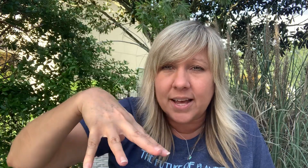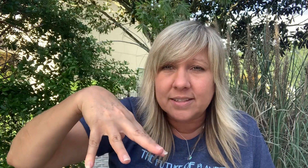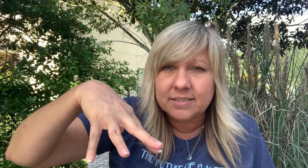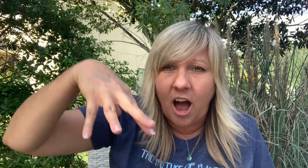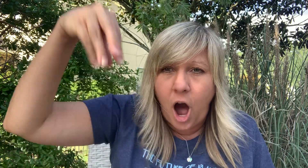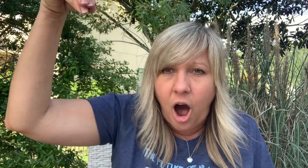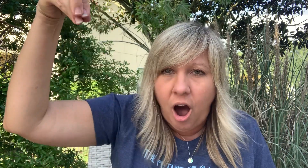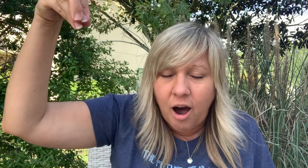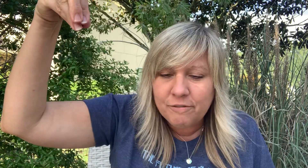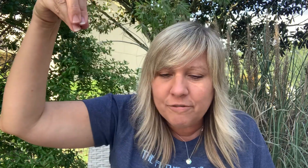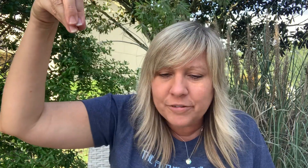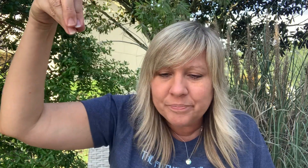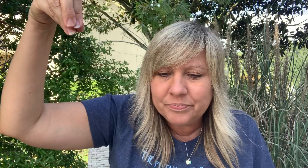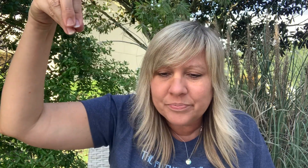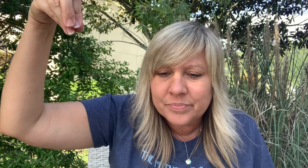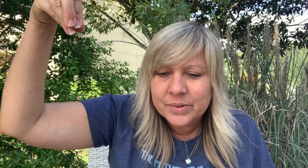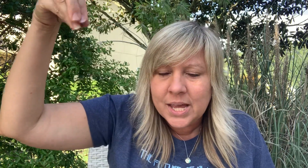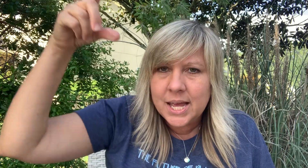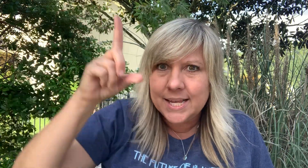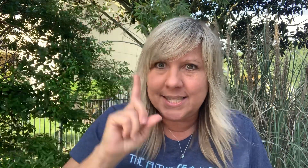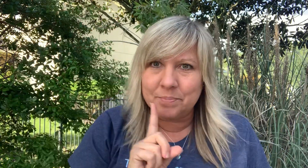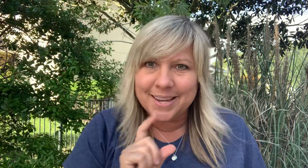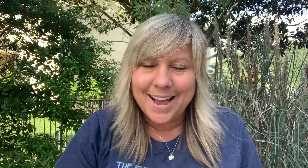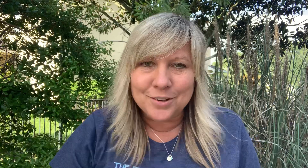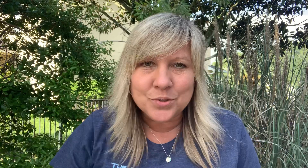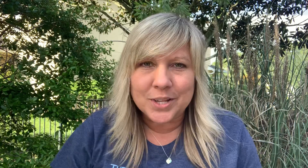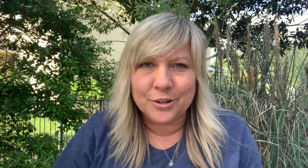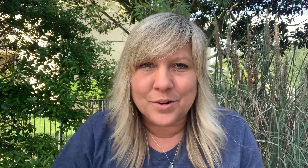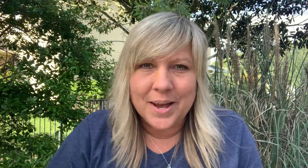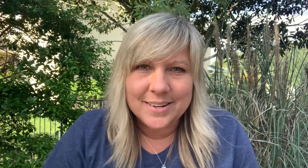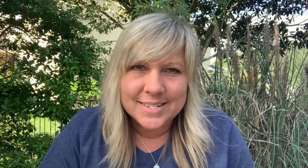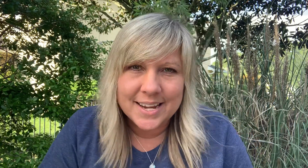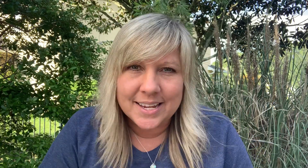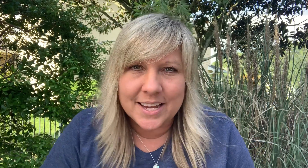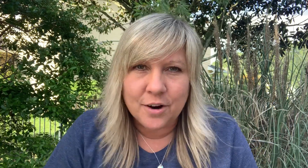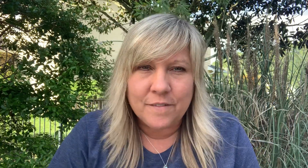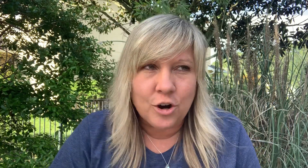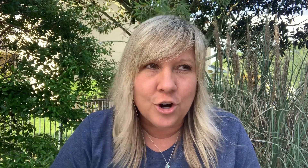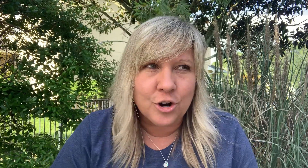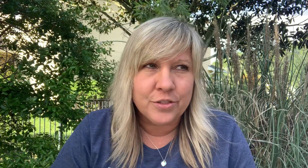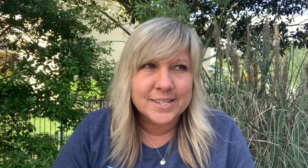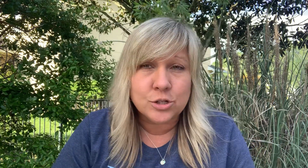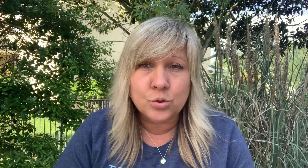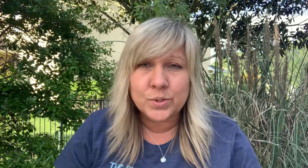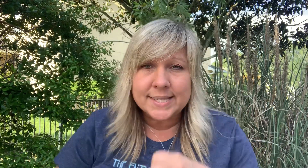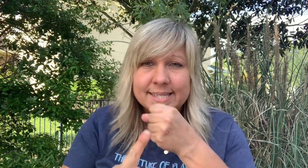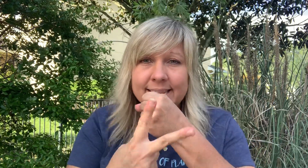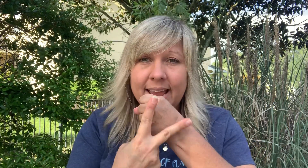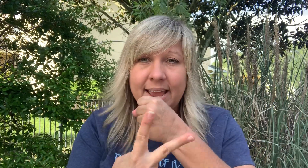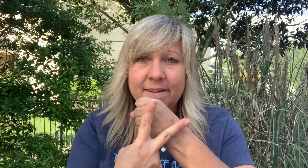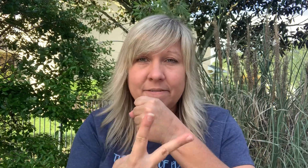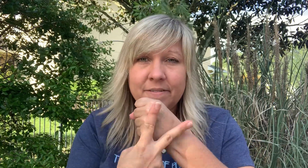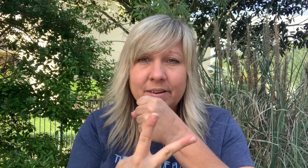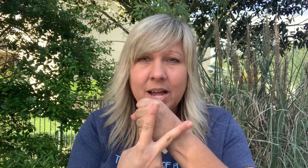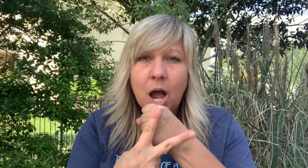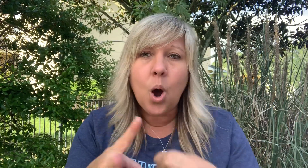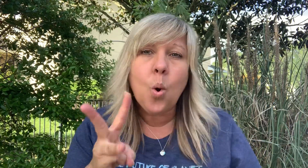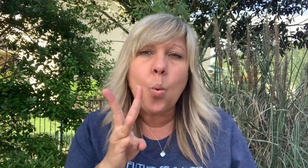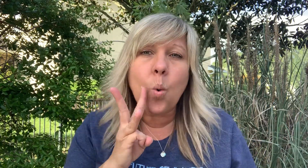lights off. Something else we learn about in taking care of our Earth is to save